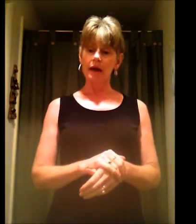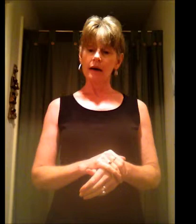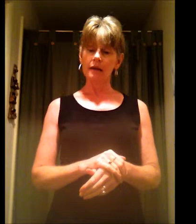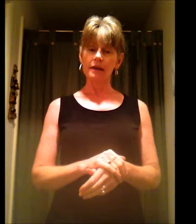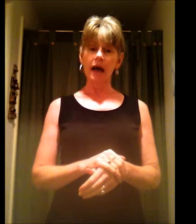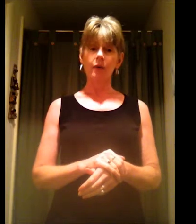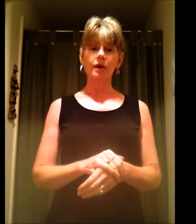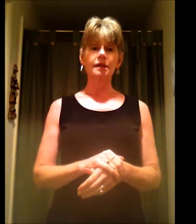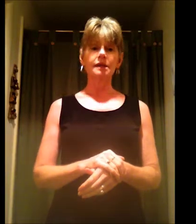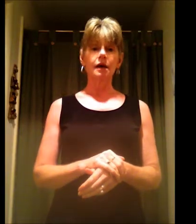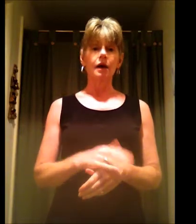And that was,